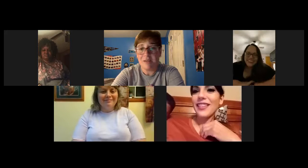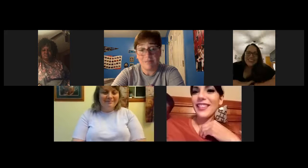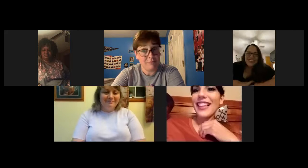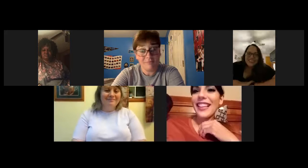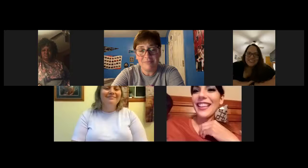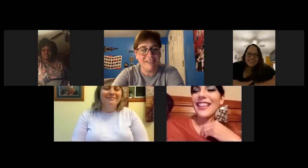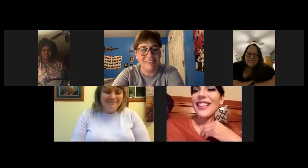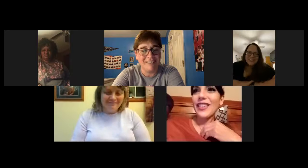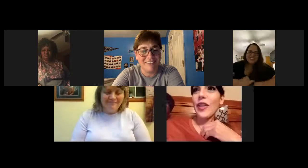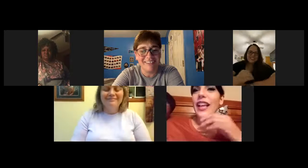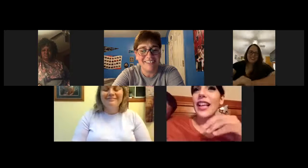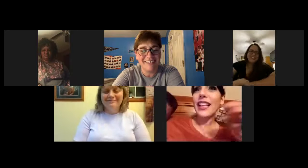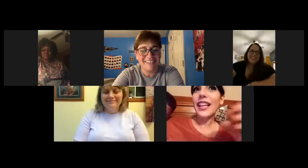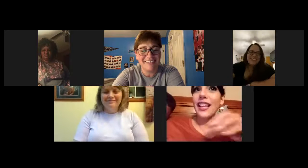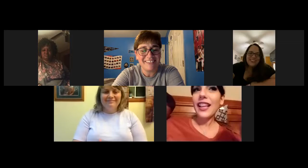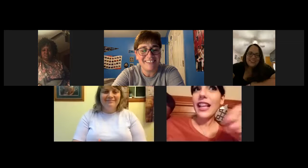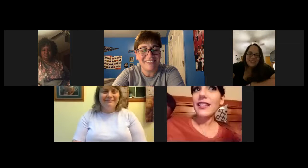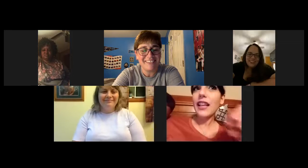Oh, Gracias. So